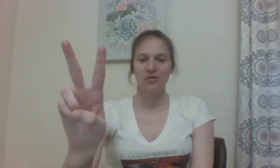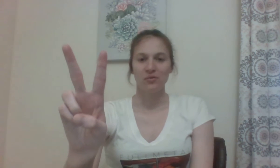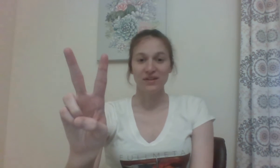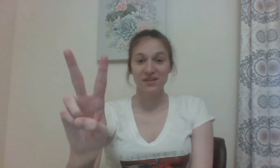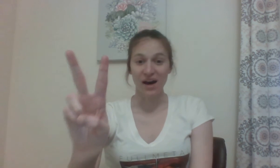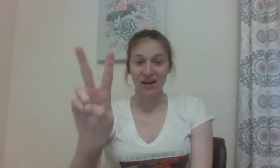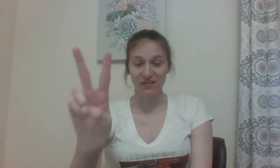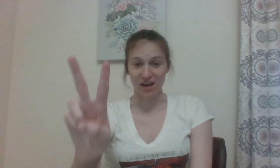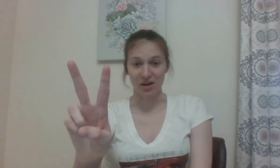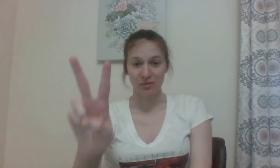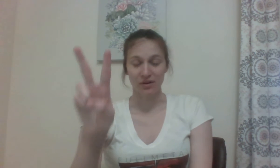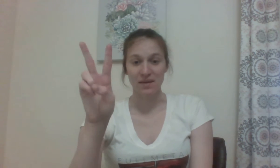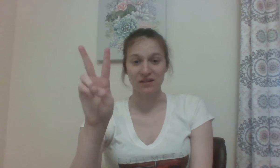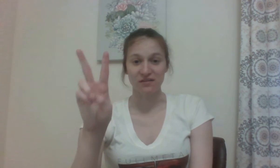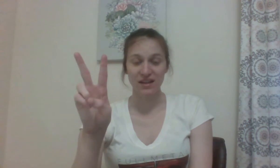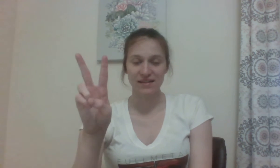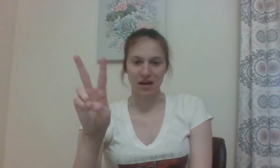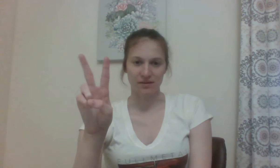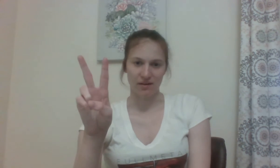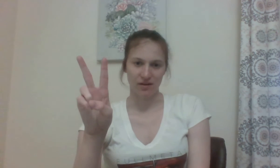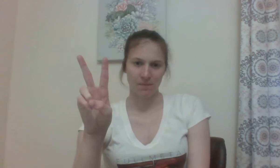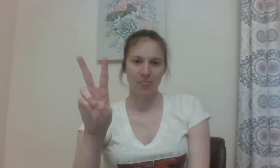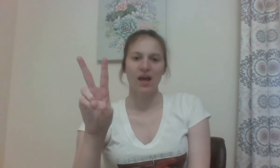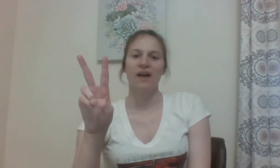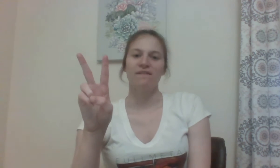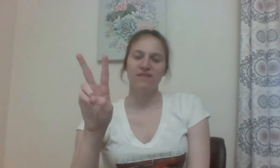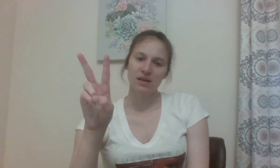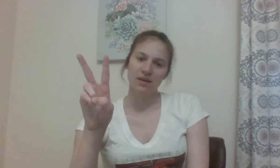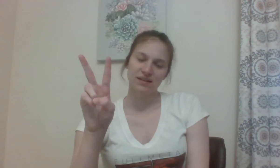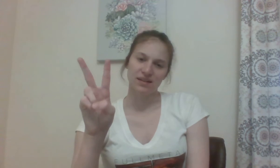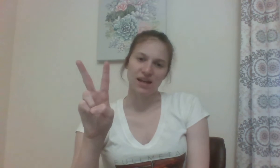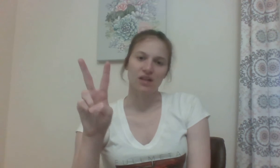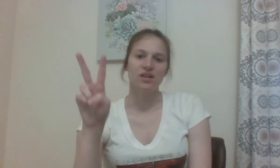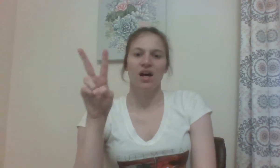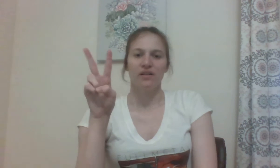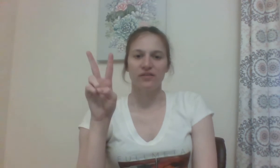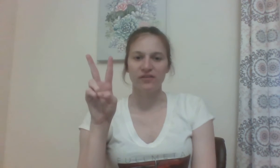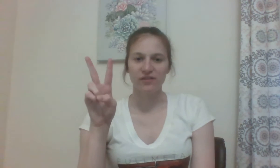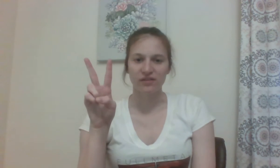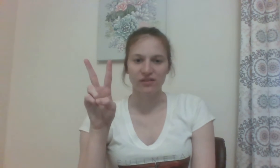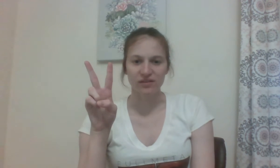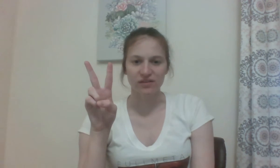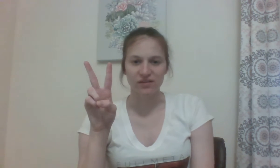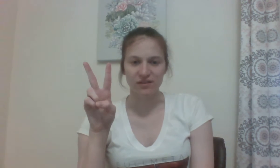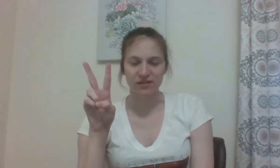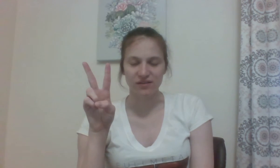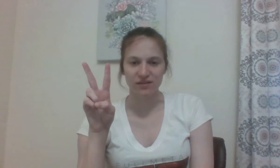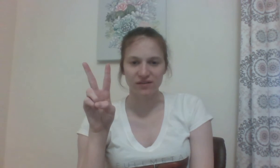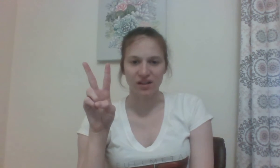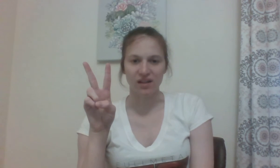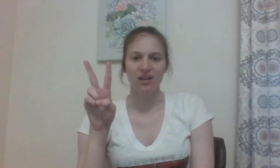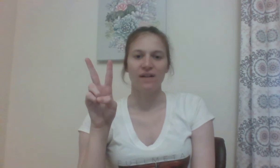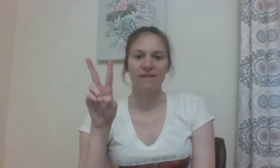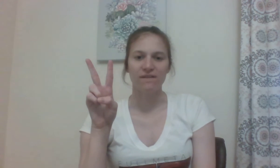Once you have that, we're going to make the V sound together. V makes the sound, V, V.